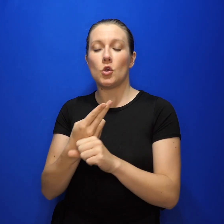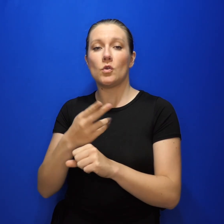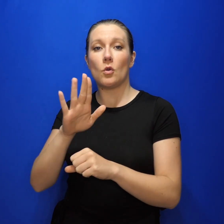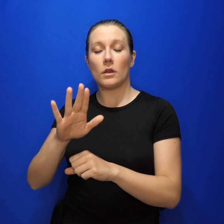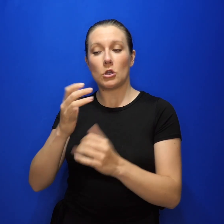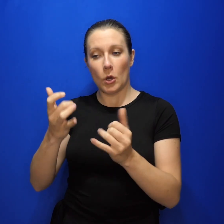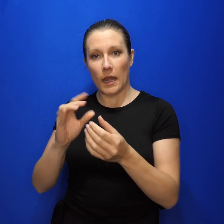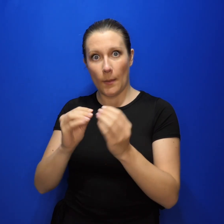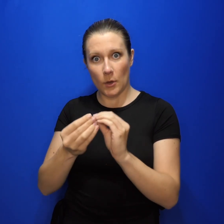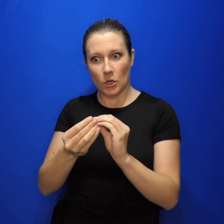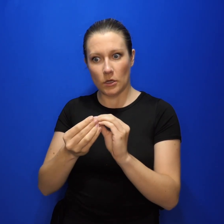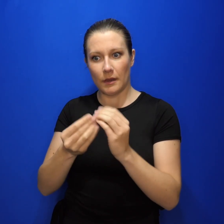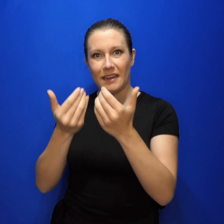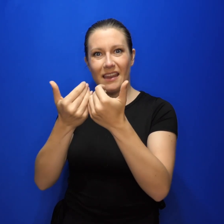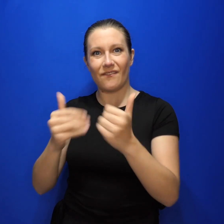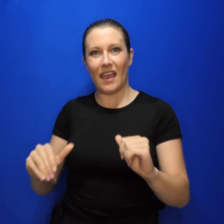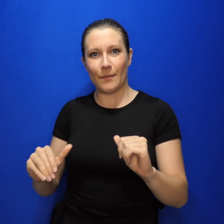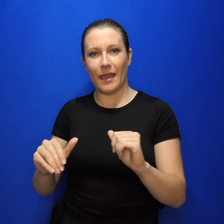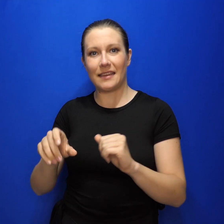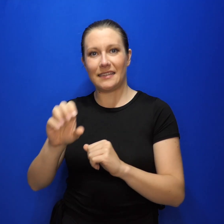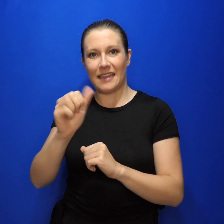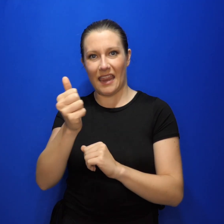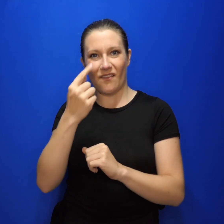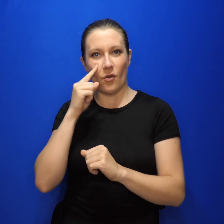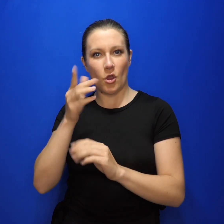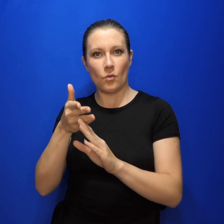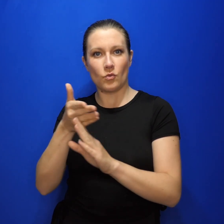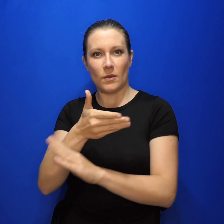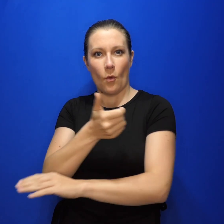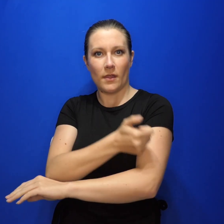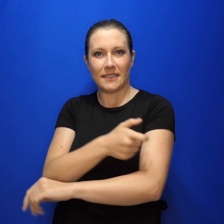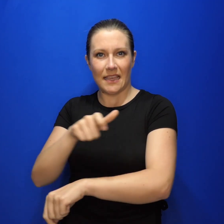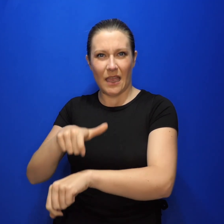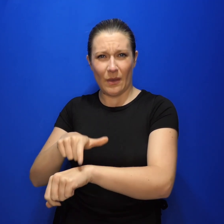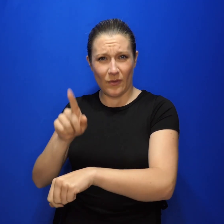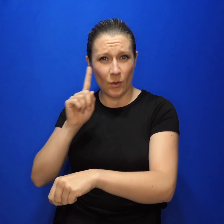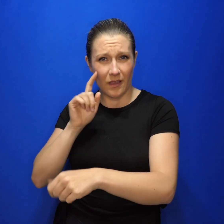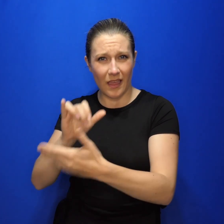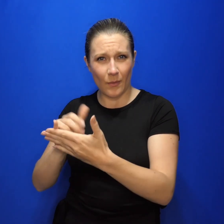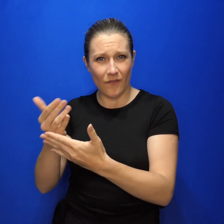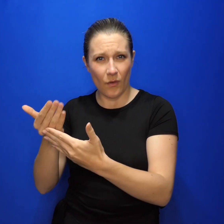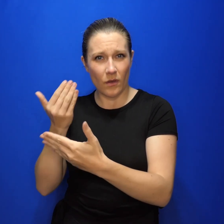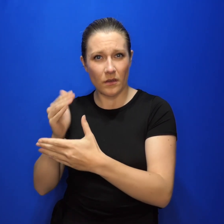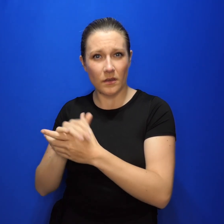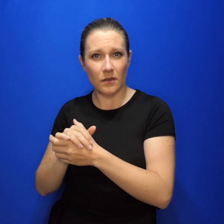now and divide it by 10 for your pre-bolus time. Have you ever heard that?